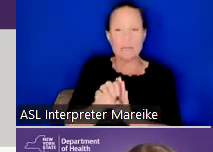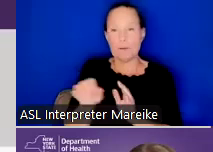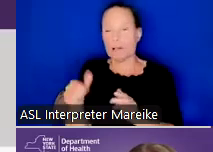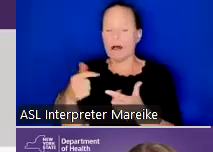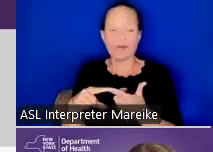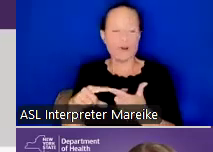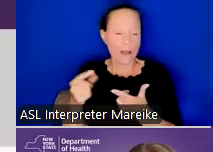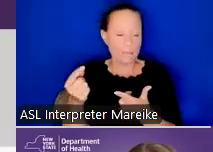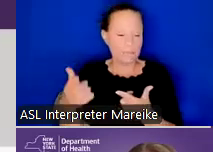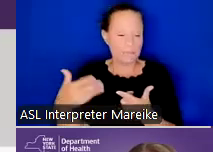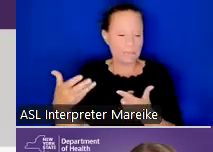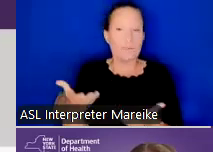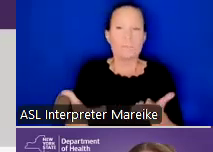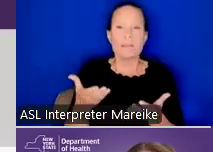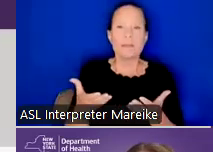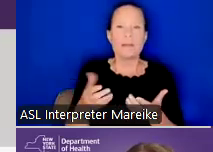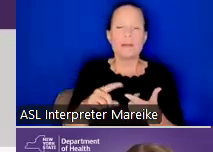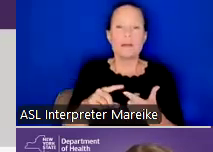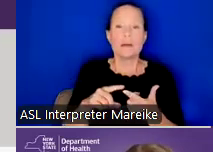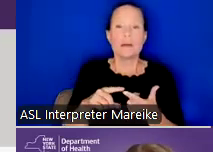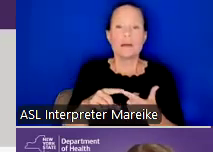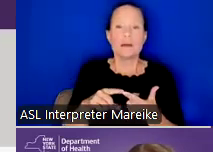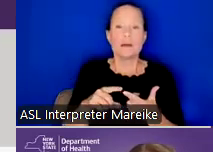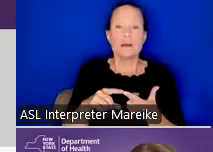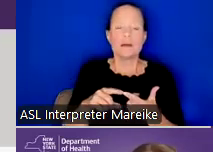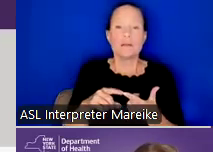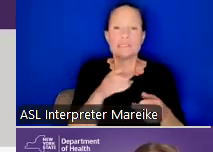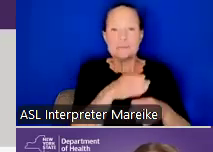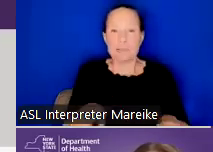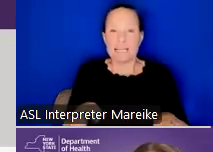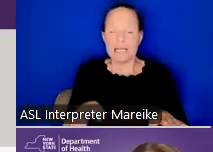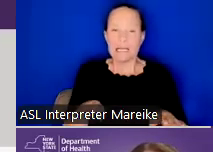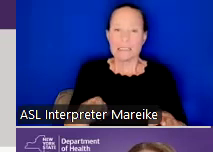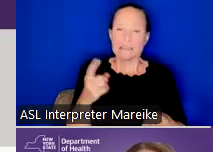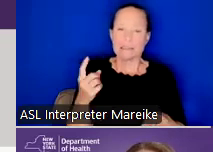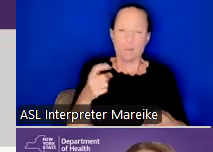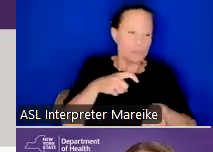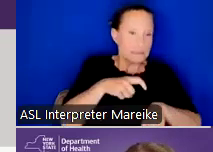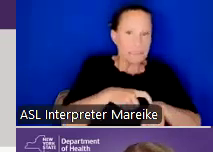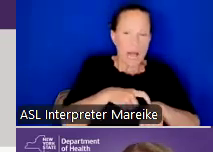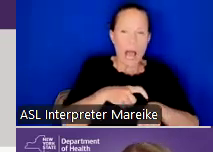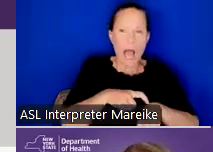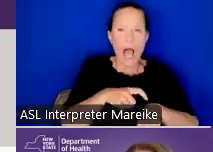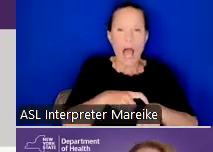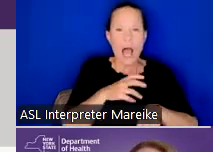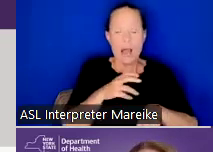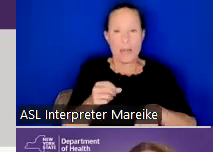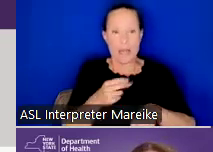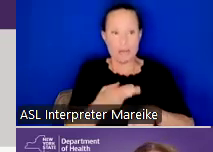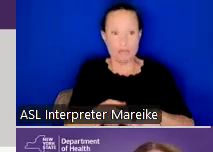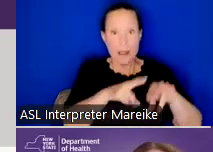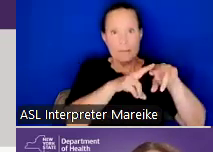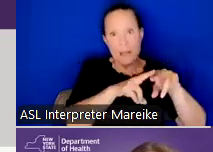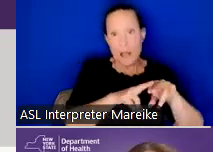maybe uh, splitting someone's time and ramping up the capacity